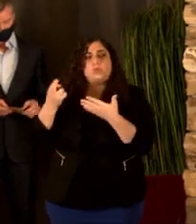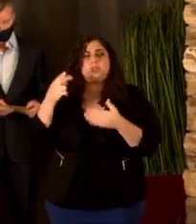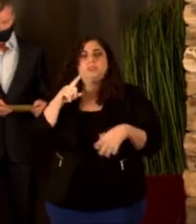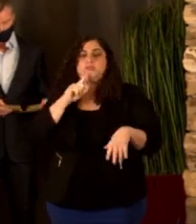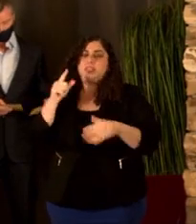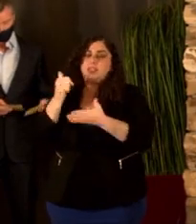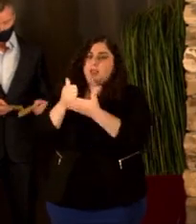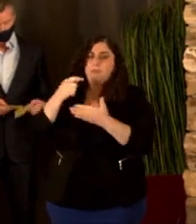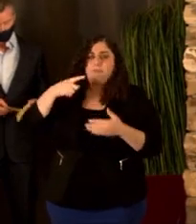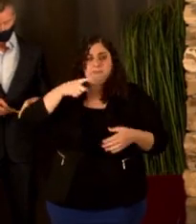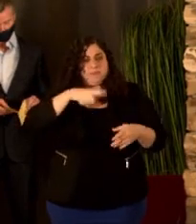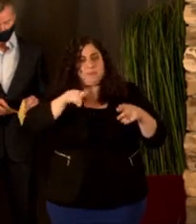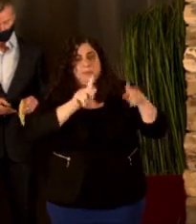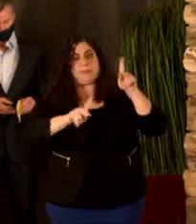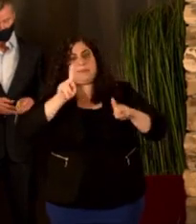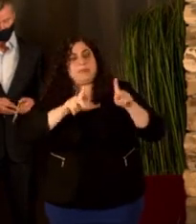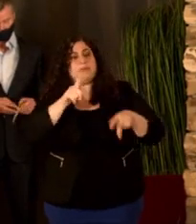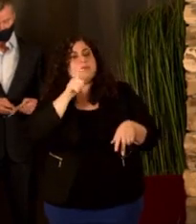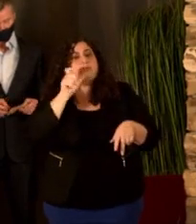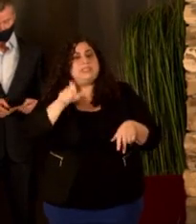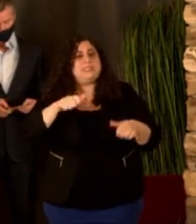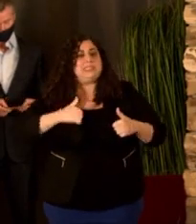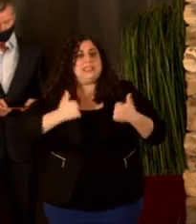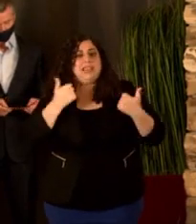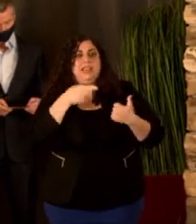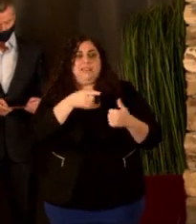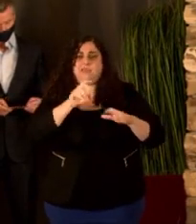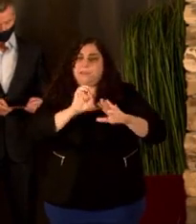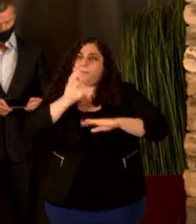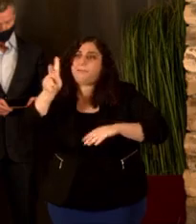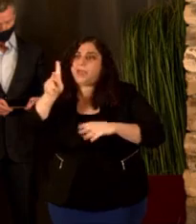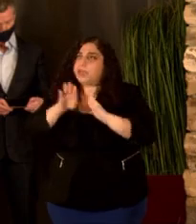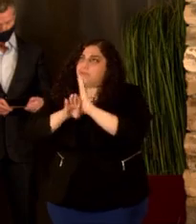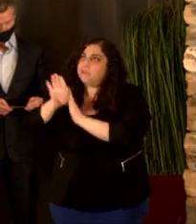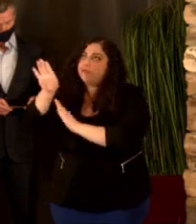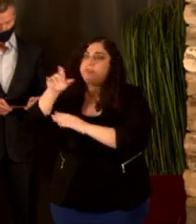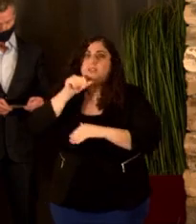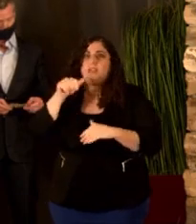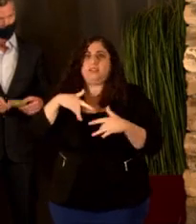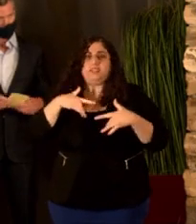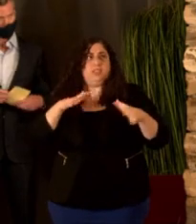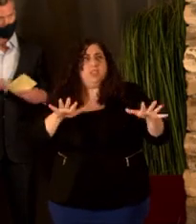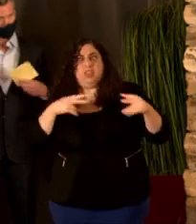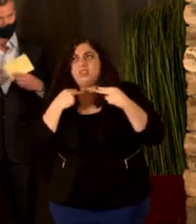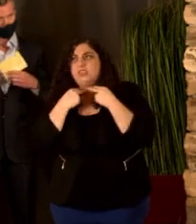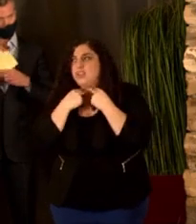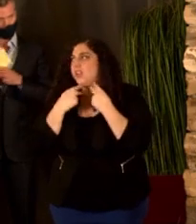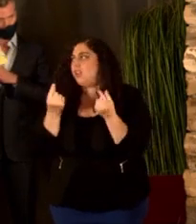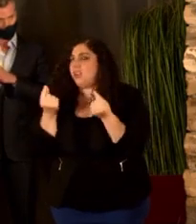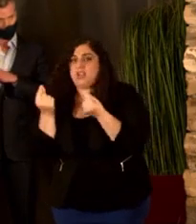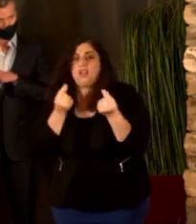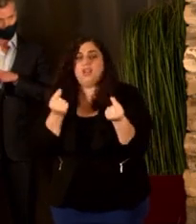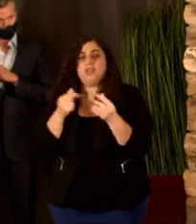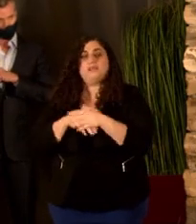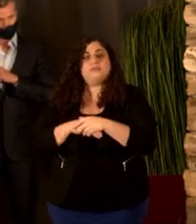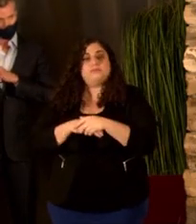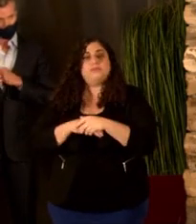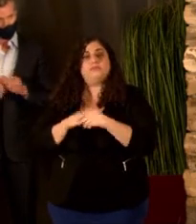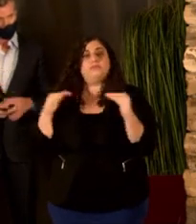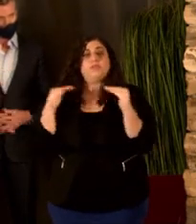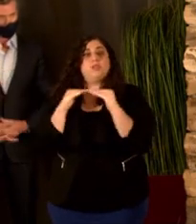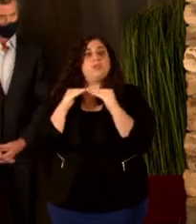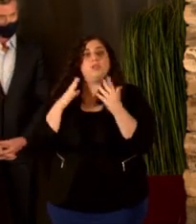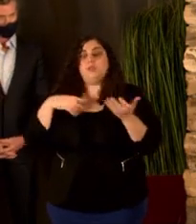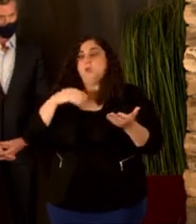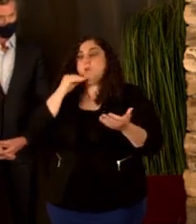back on track. The structures, the services, but the third component is just as important. And that's the governor's proposal as it relates to preventive